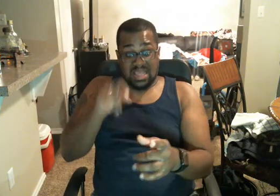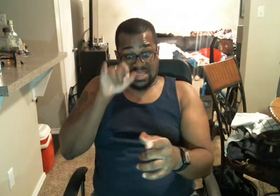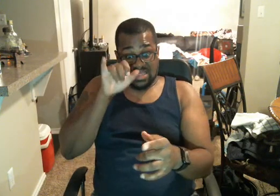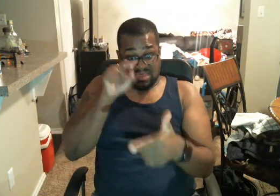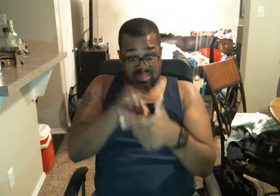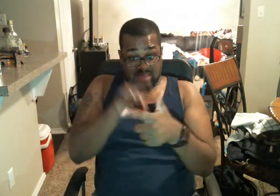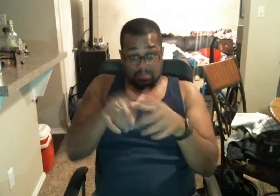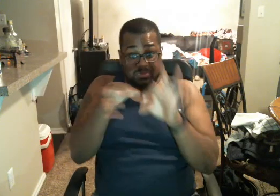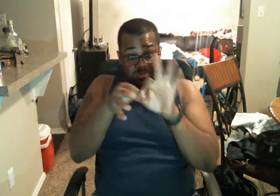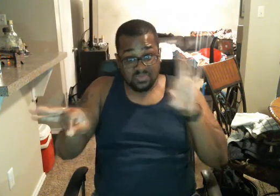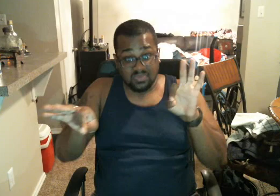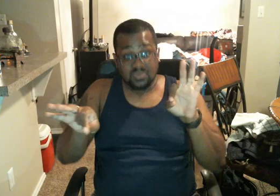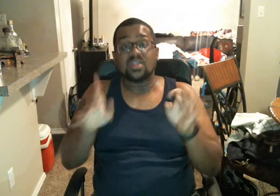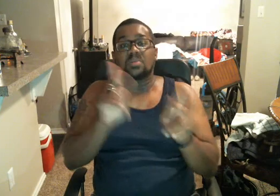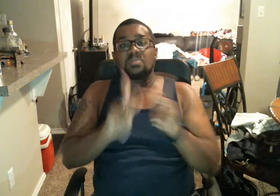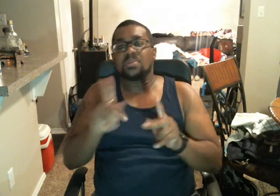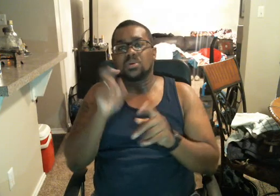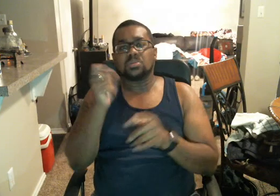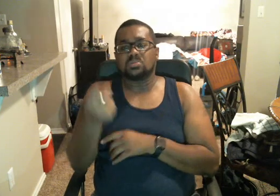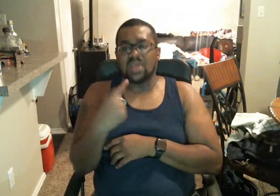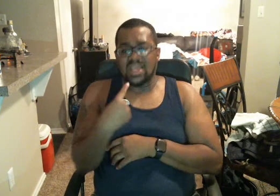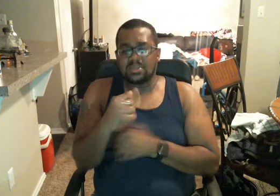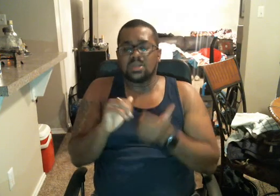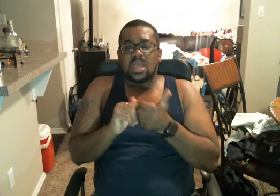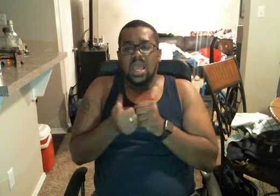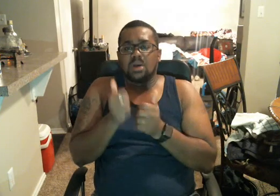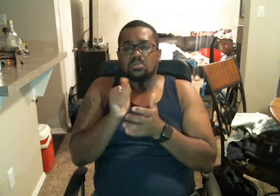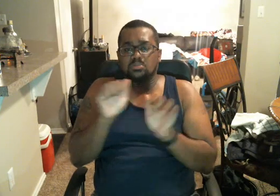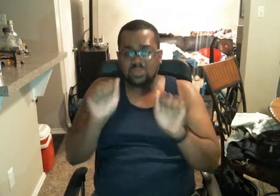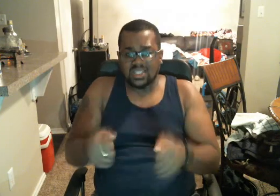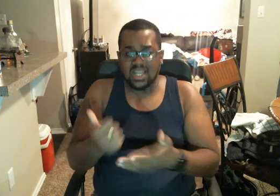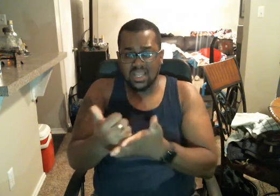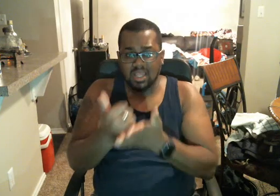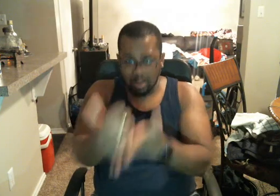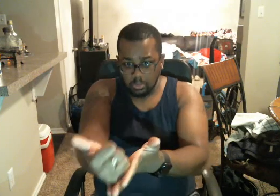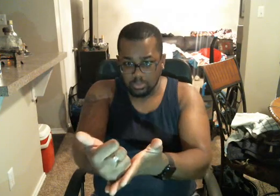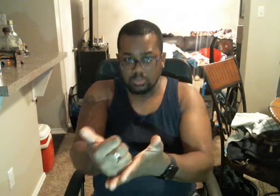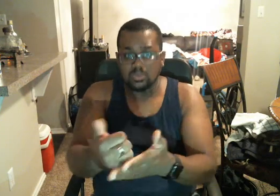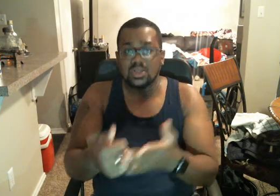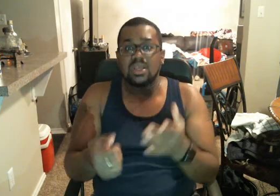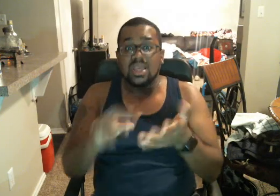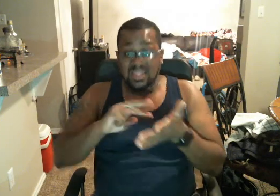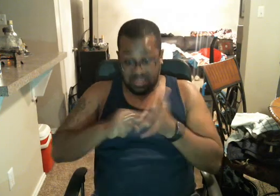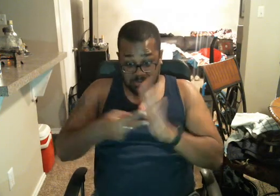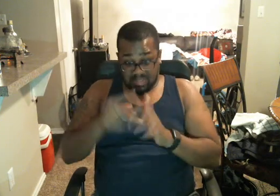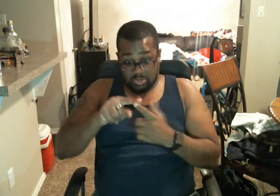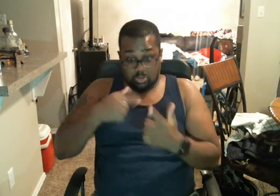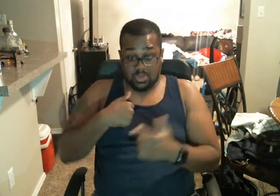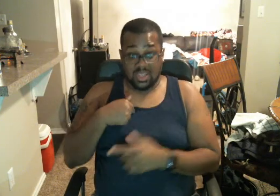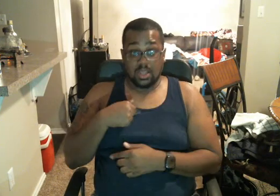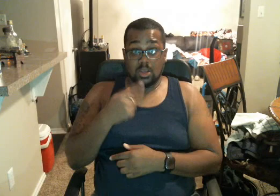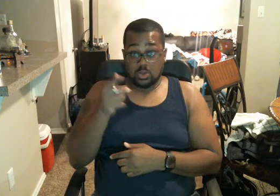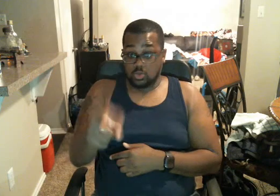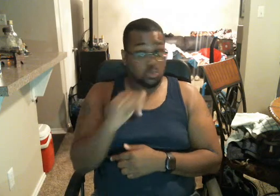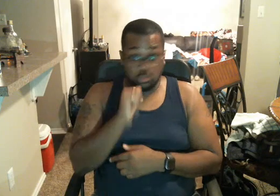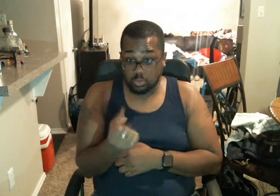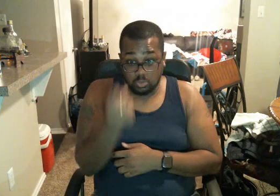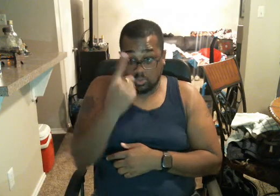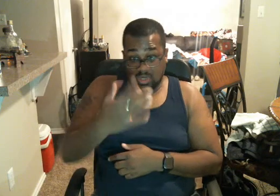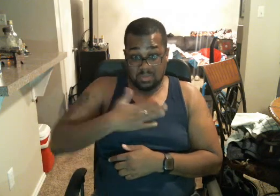who's struggling? That's the biggest thing, is the understanding that we don't speak the same language, and there is a barrier that exists between us that will never